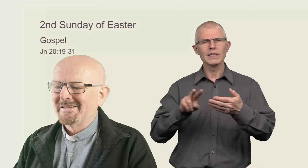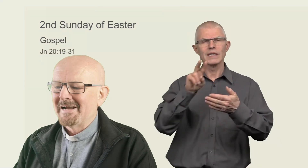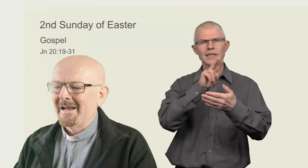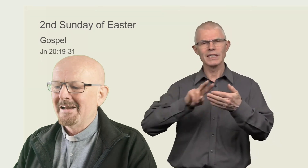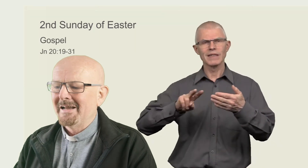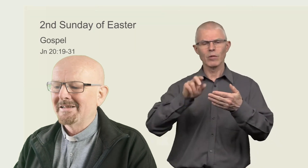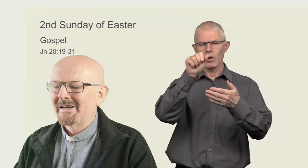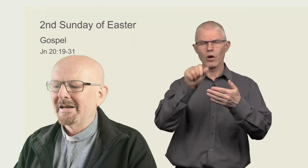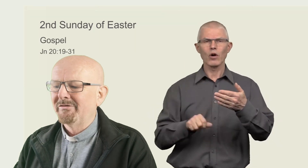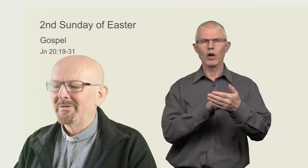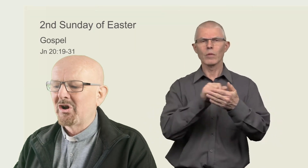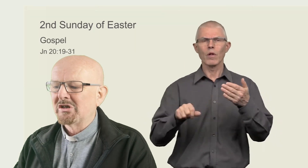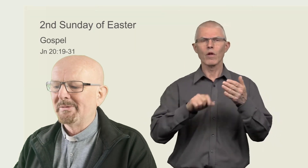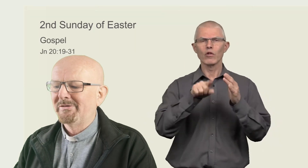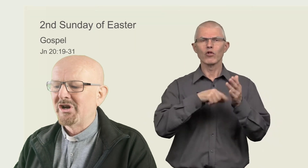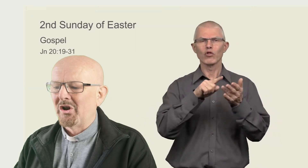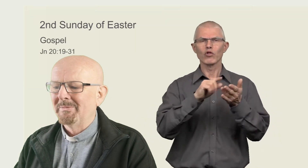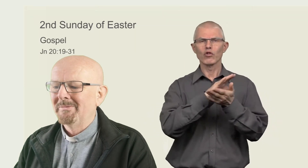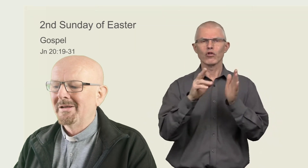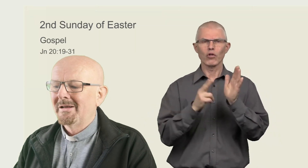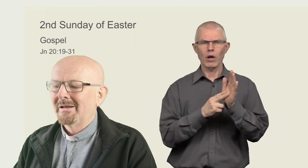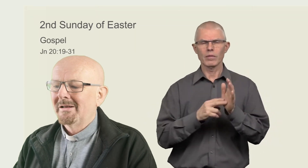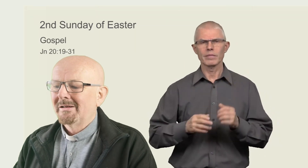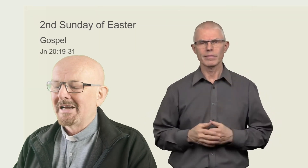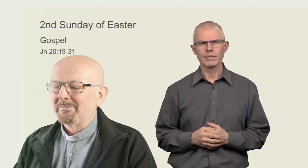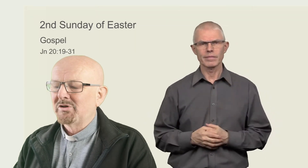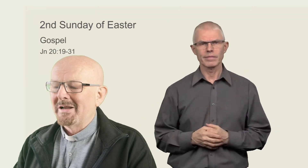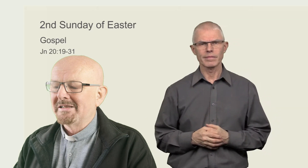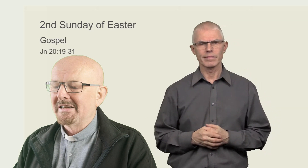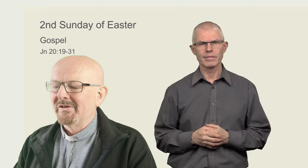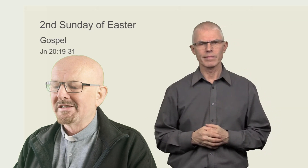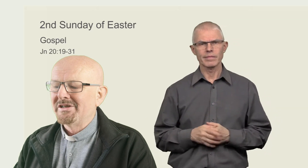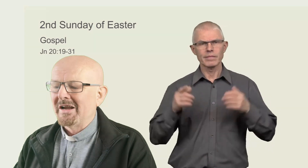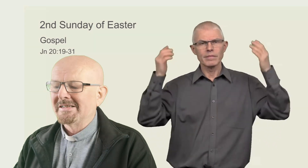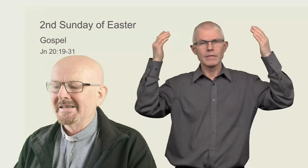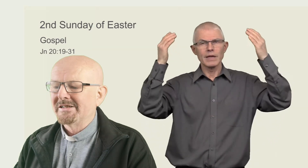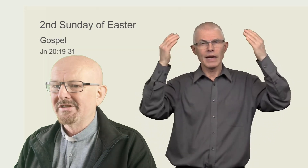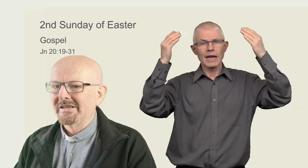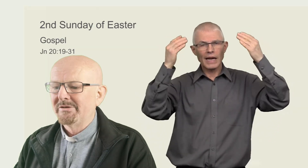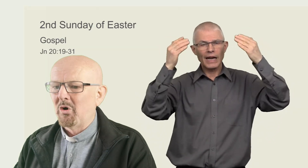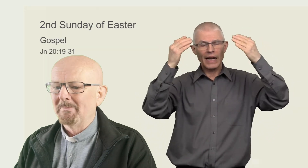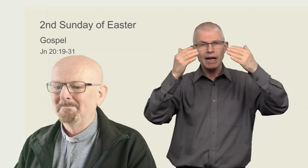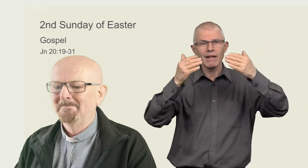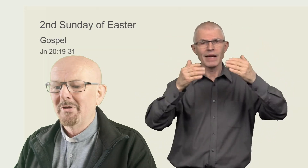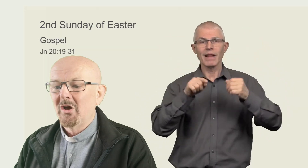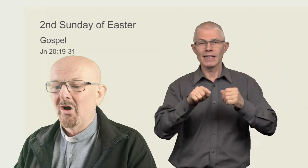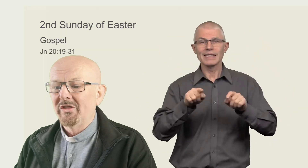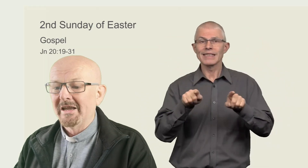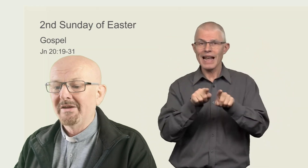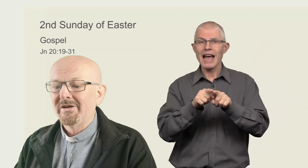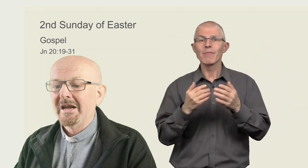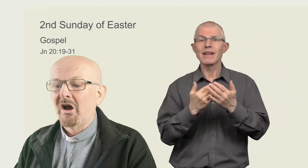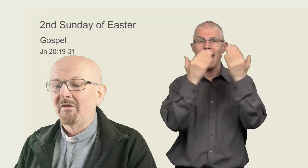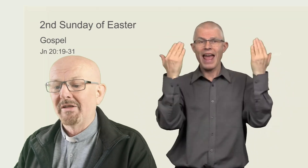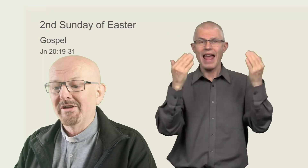Our reading for today is taken from the Gospel of John, chapter 20, verse 19 to 31. On